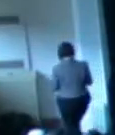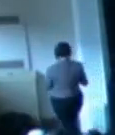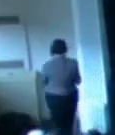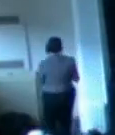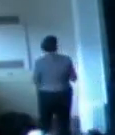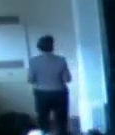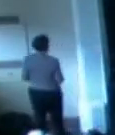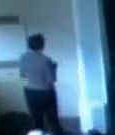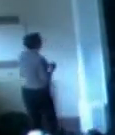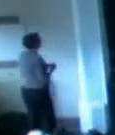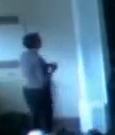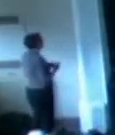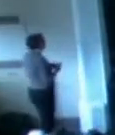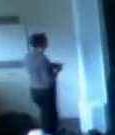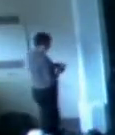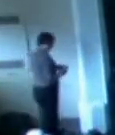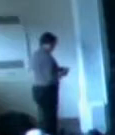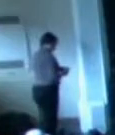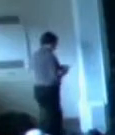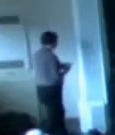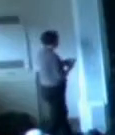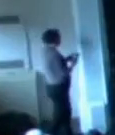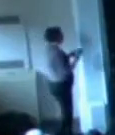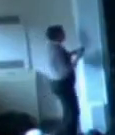To strive for full intellectual and moral stature.